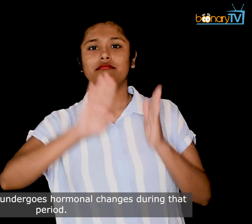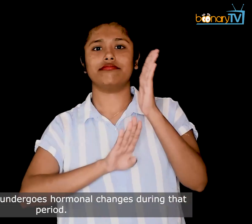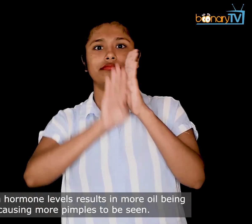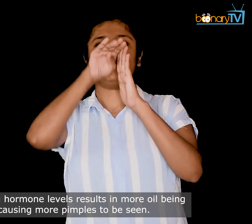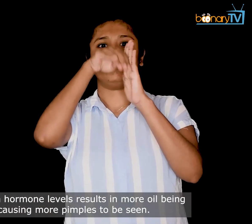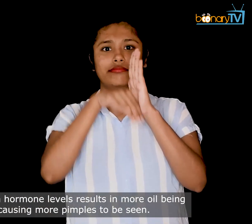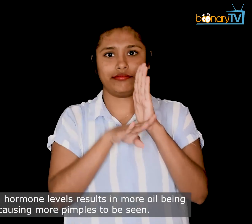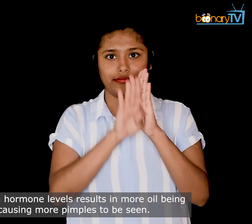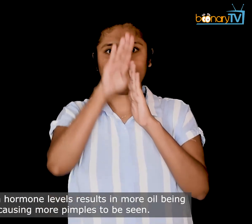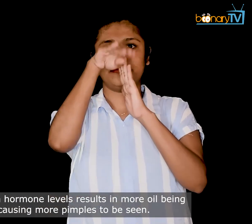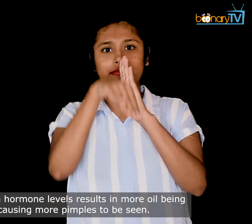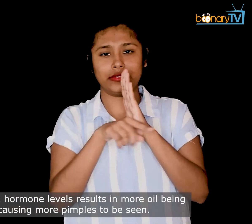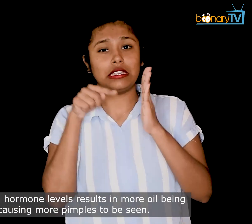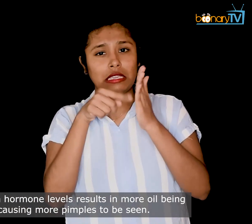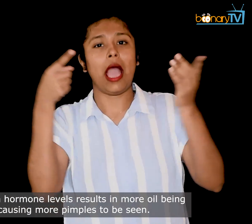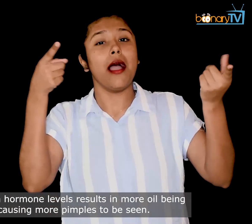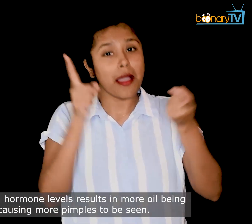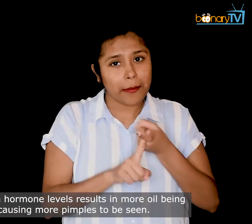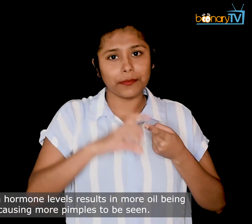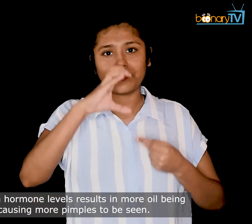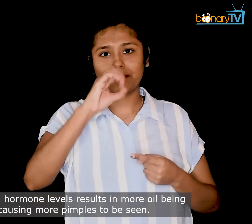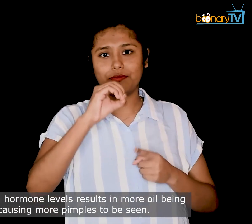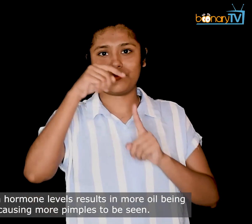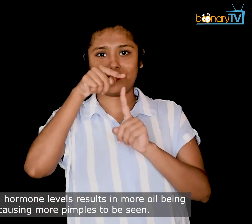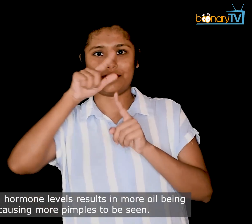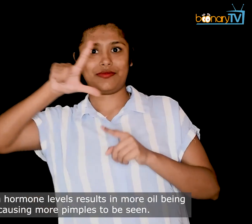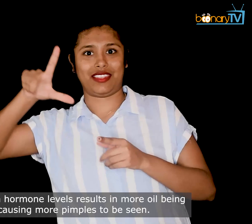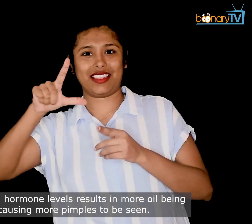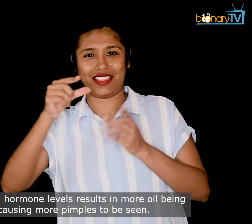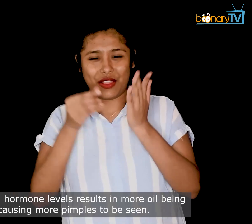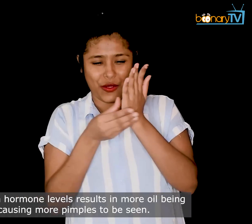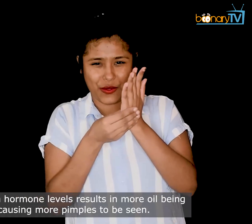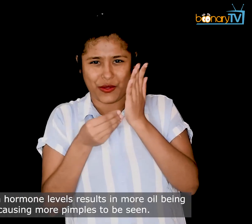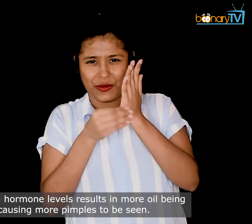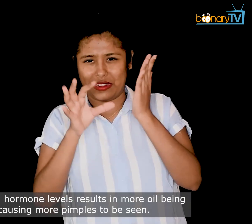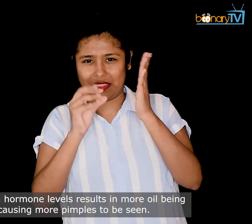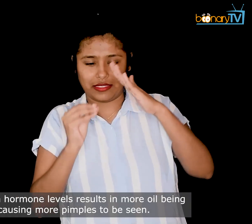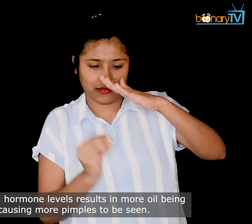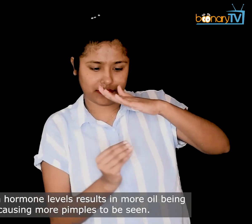The fluctuations in hormone levels results in more oil being